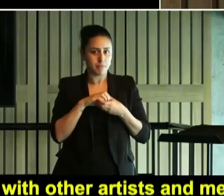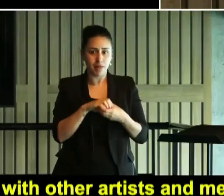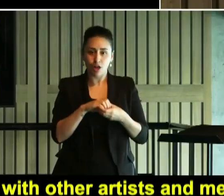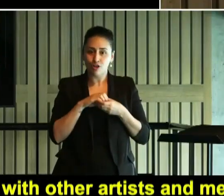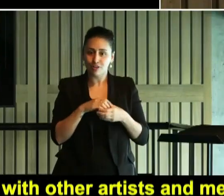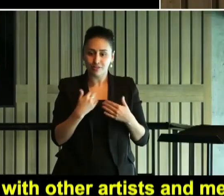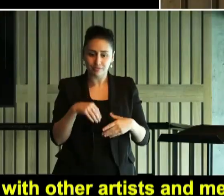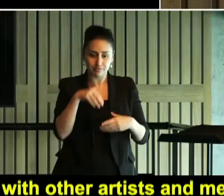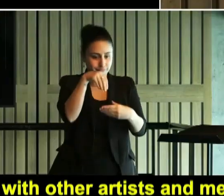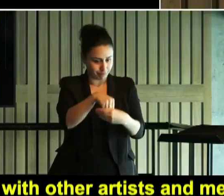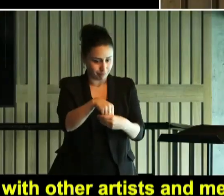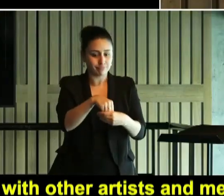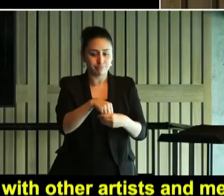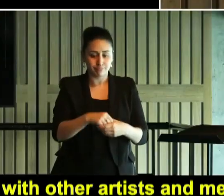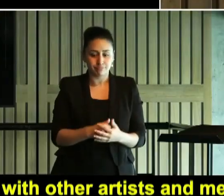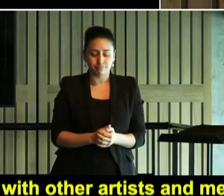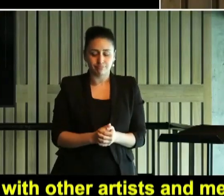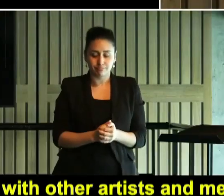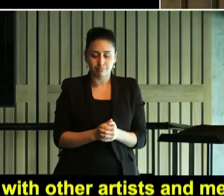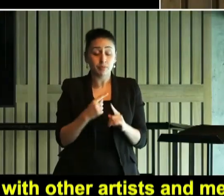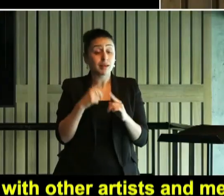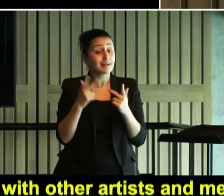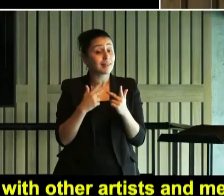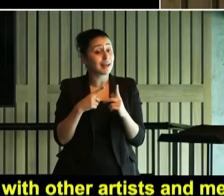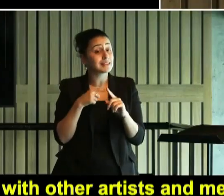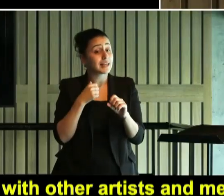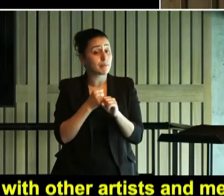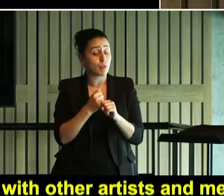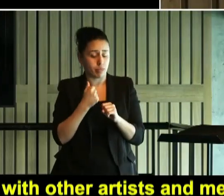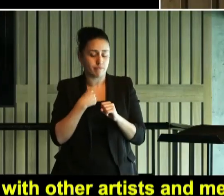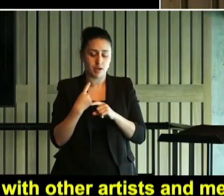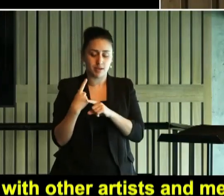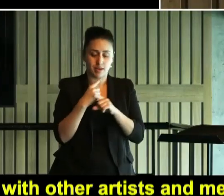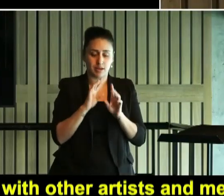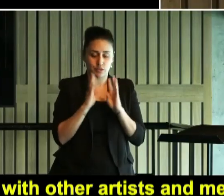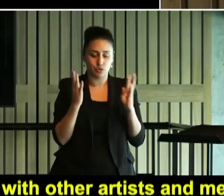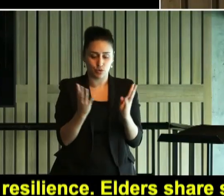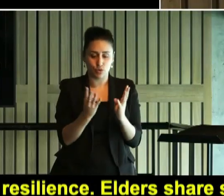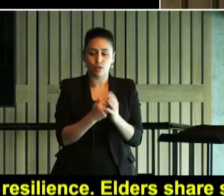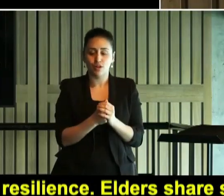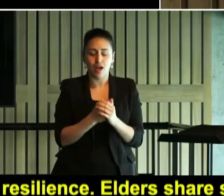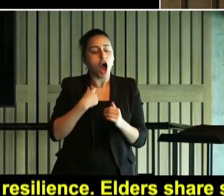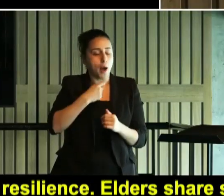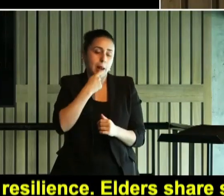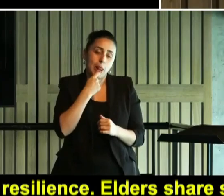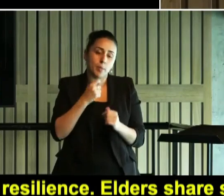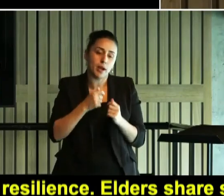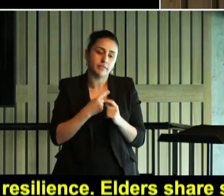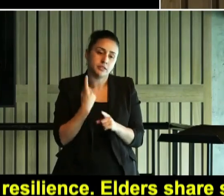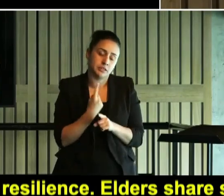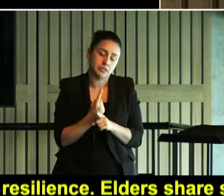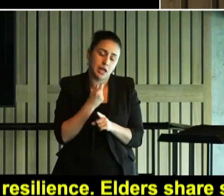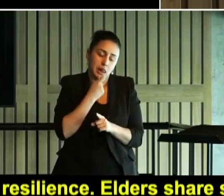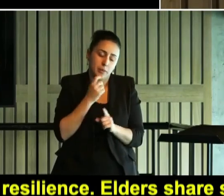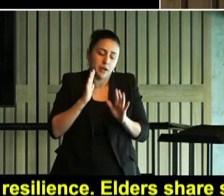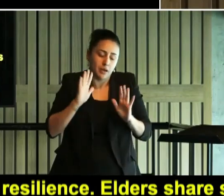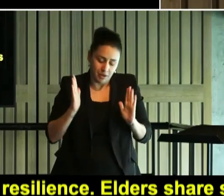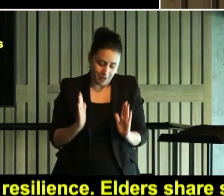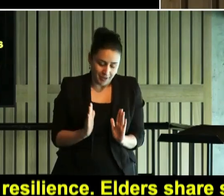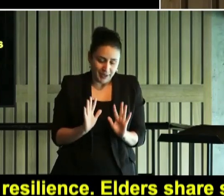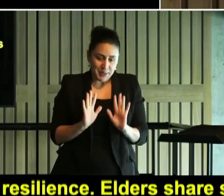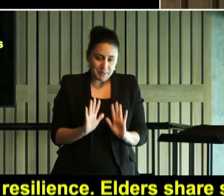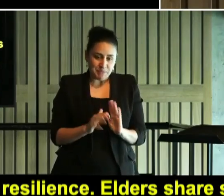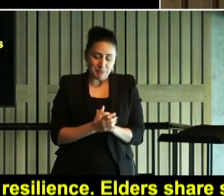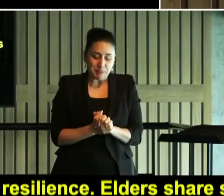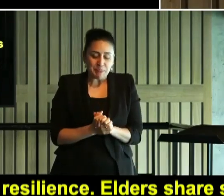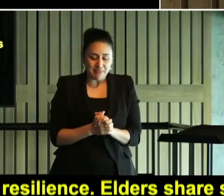come out of that I'd share is that we had, two stories I might share quickly. I'm a bit of a storyteller, I'll try to tone it in a bit. But